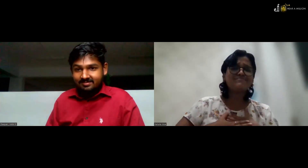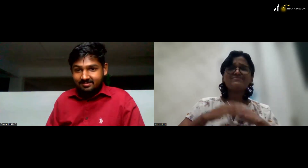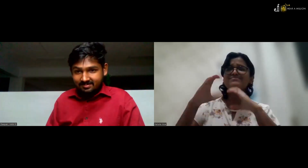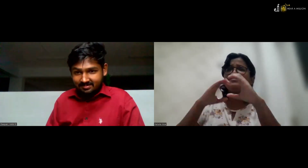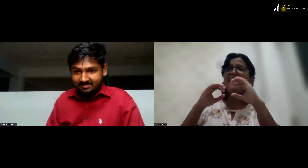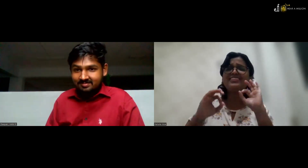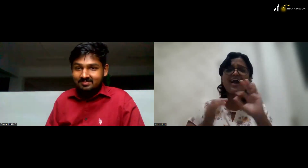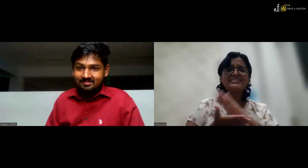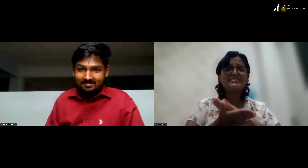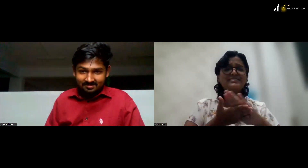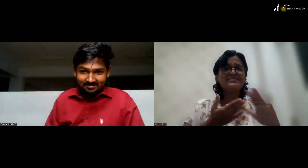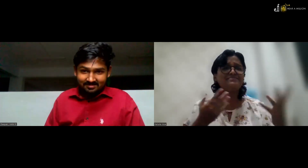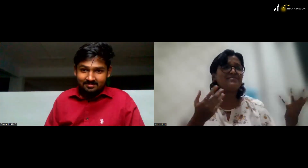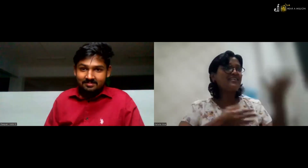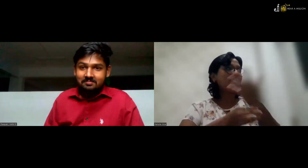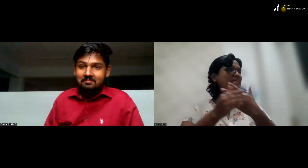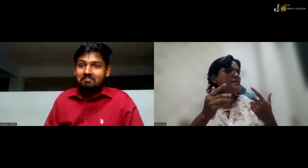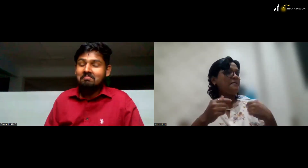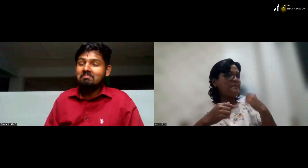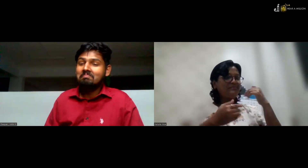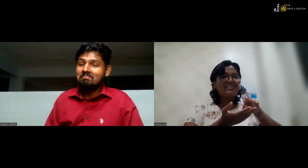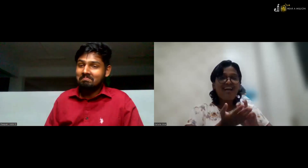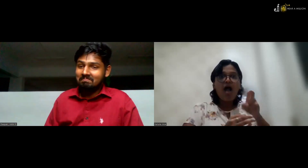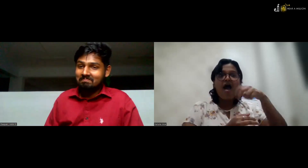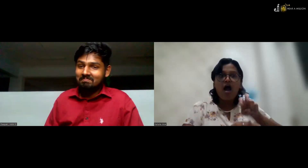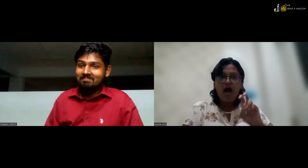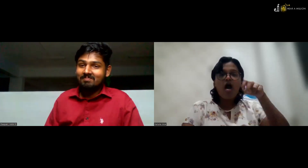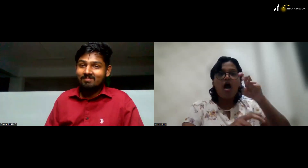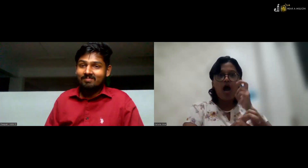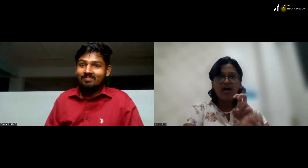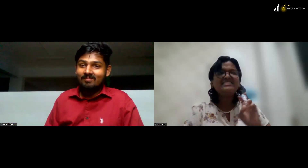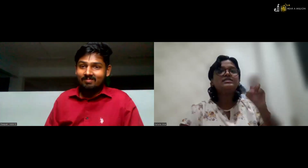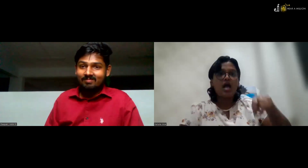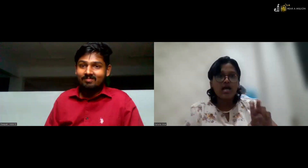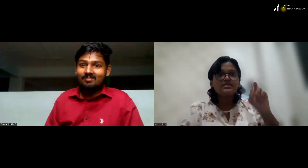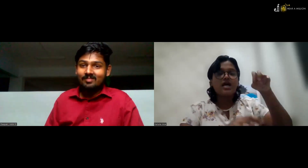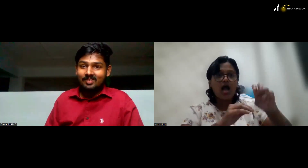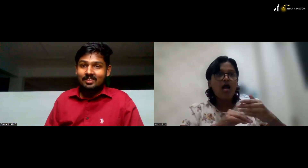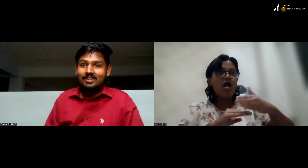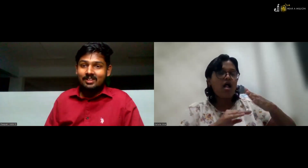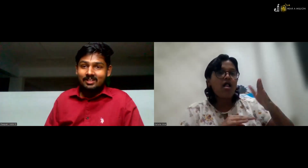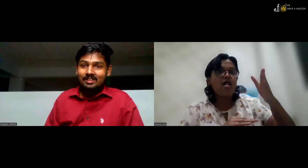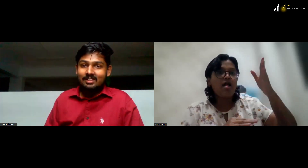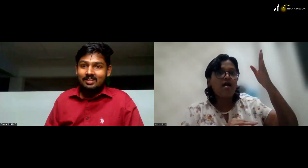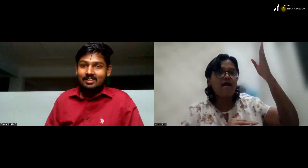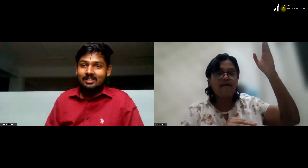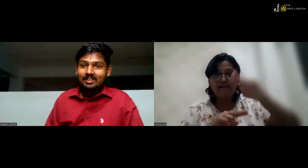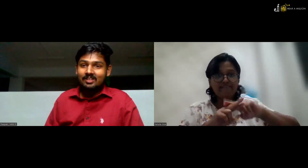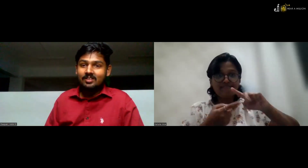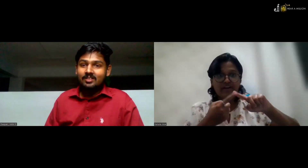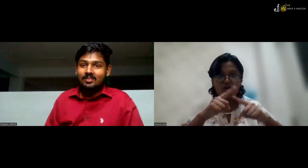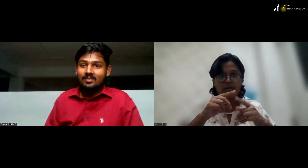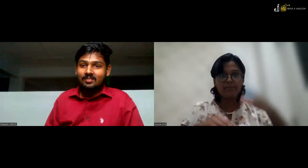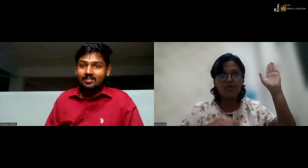the place, that was so kind. The people over there were so humble, and it was really hard